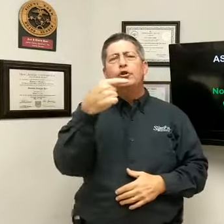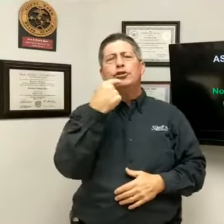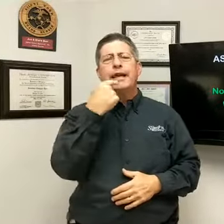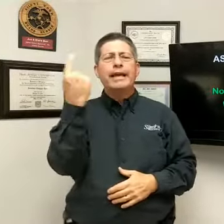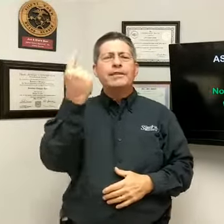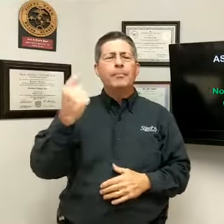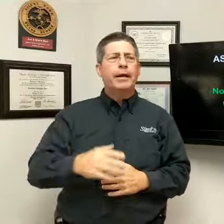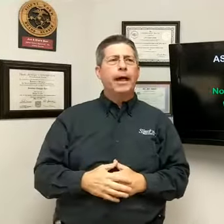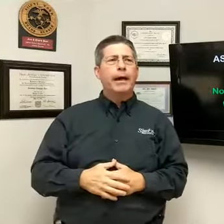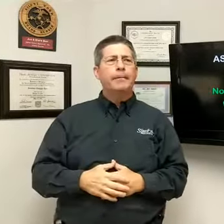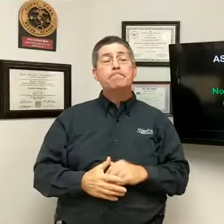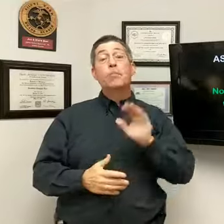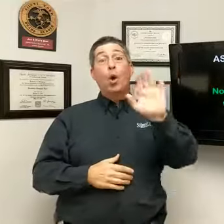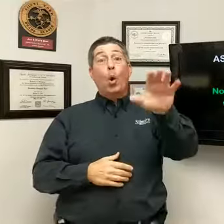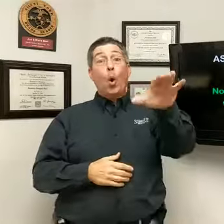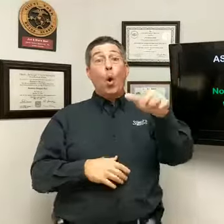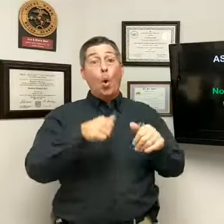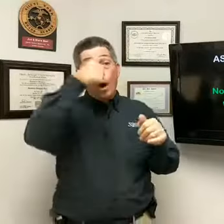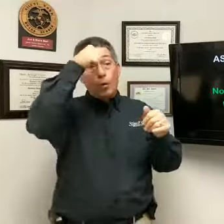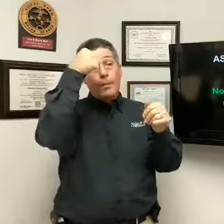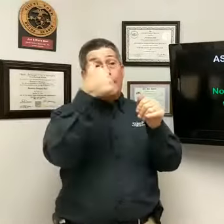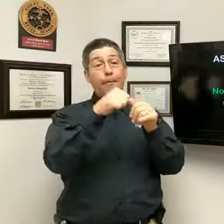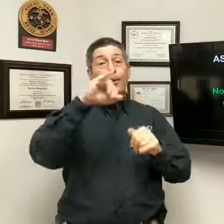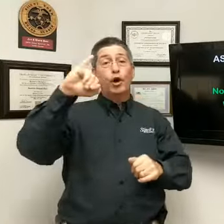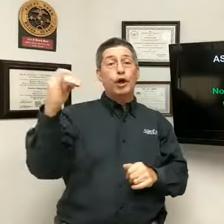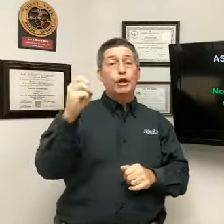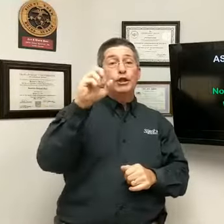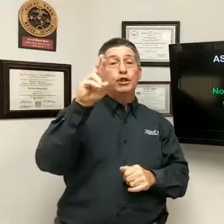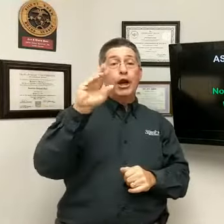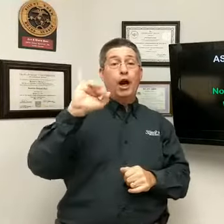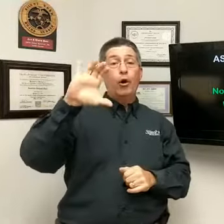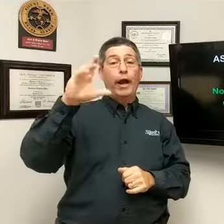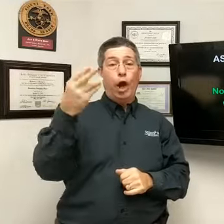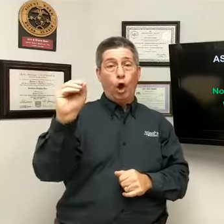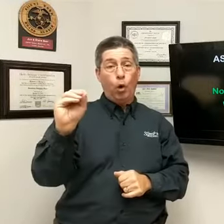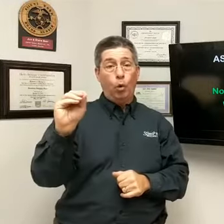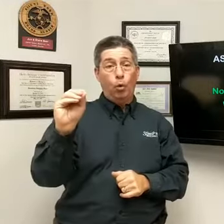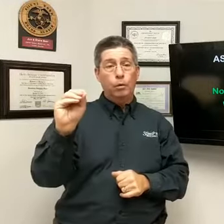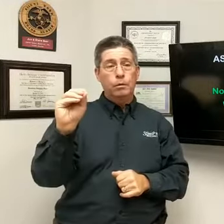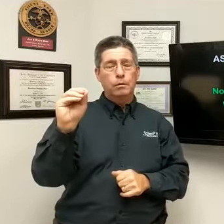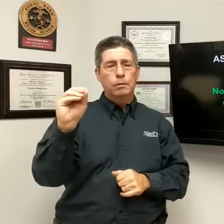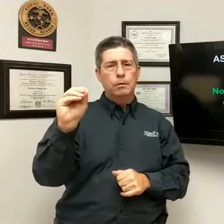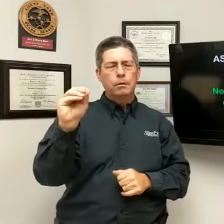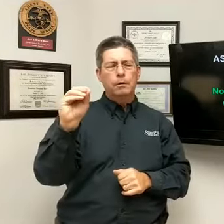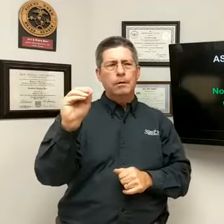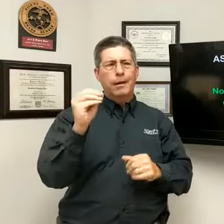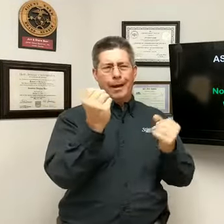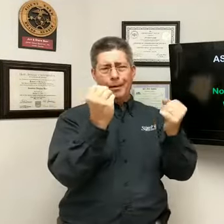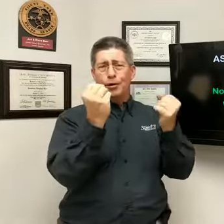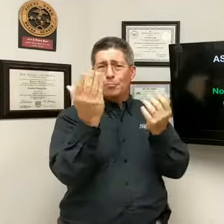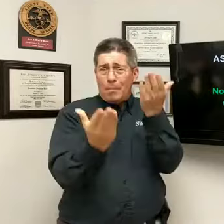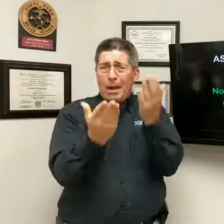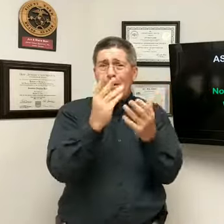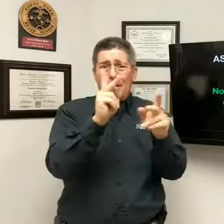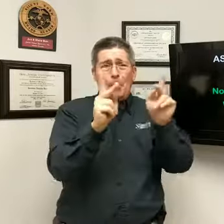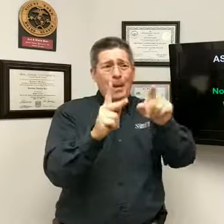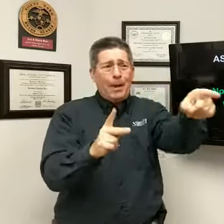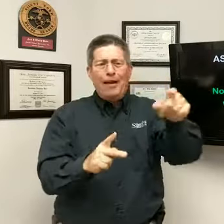say something like, "Oh, remember Jericho." And maybe there are people out there